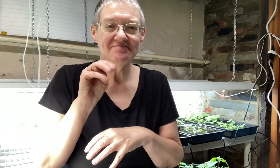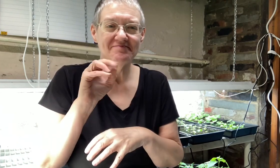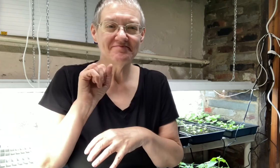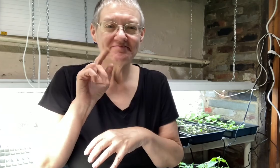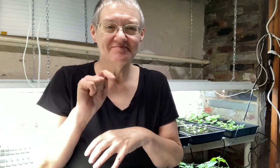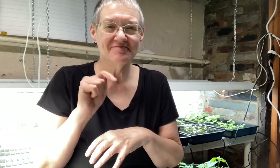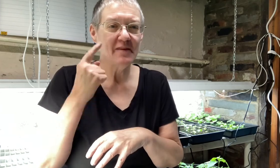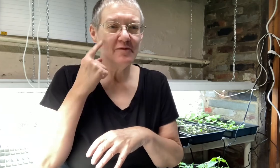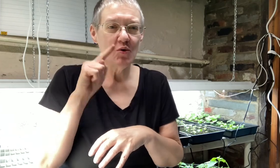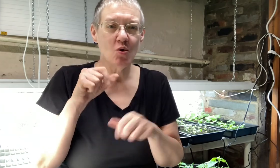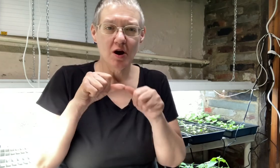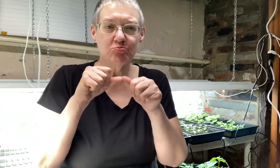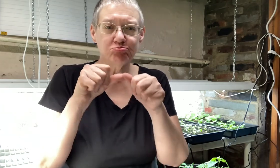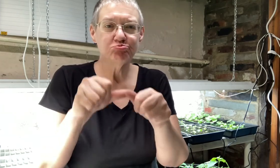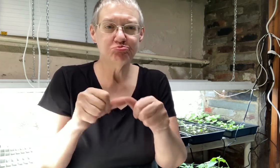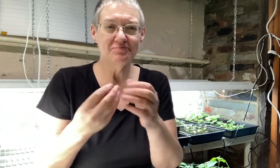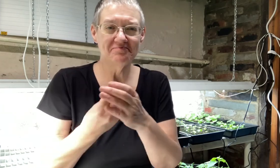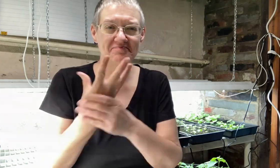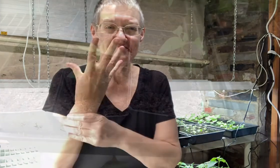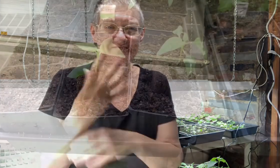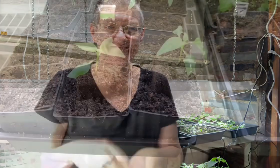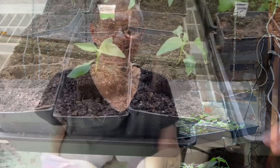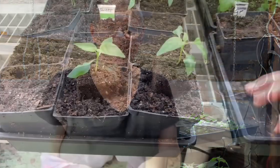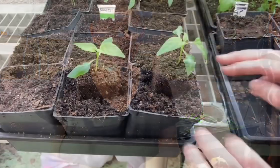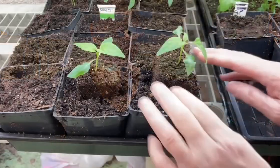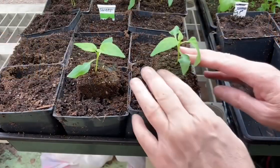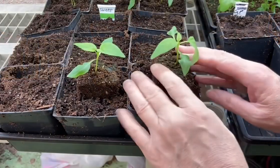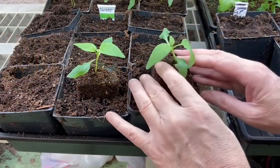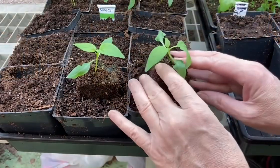they've needed this extra warmth this month.